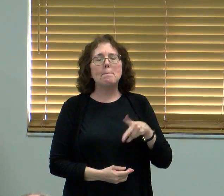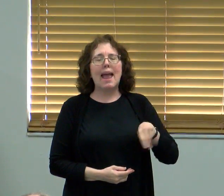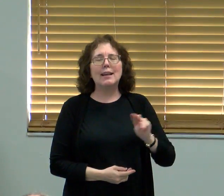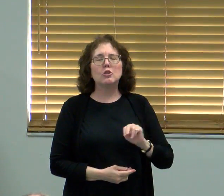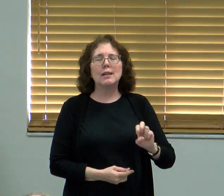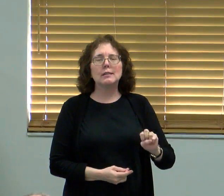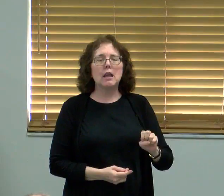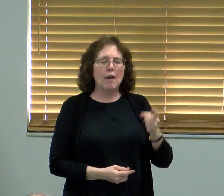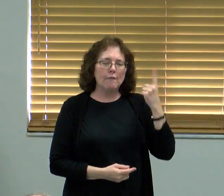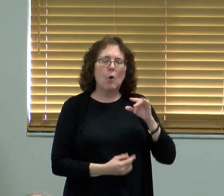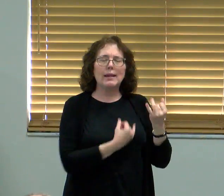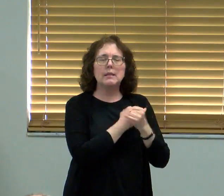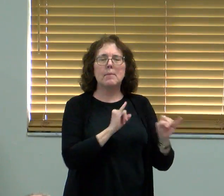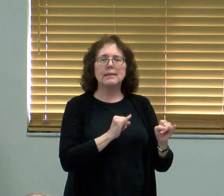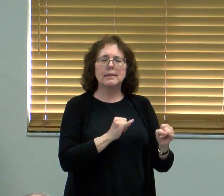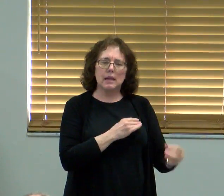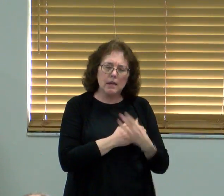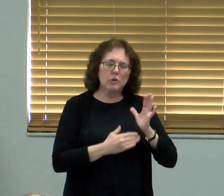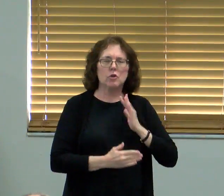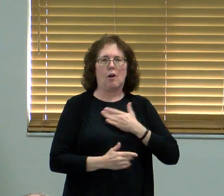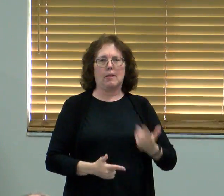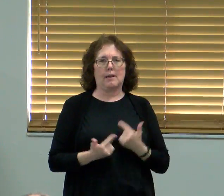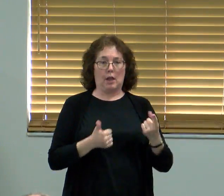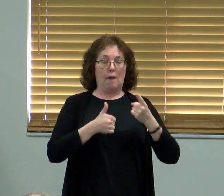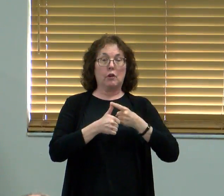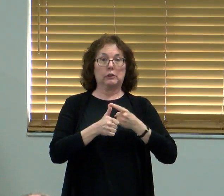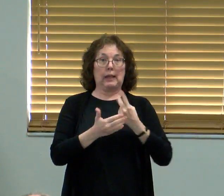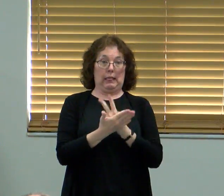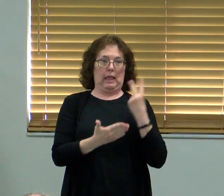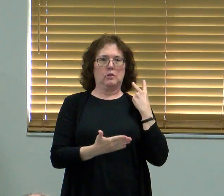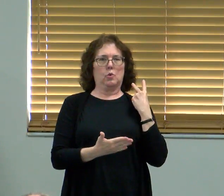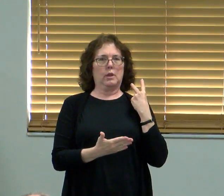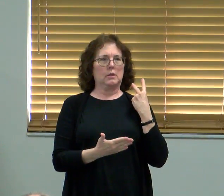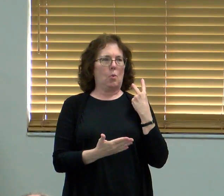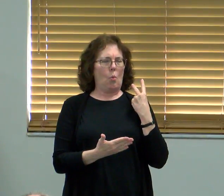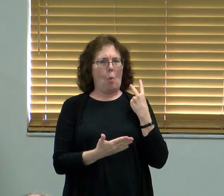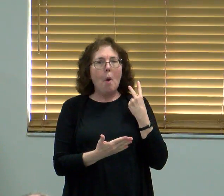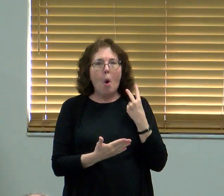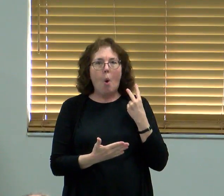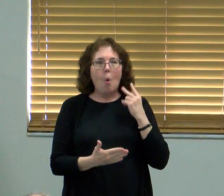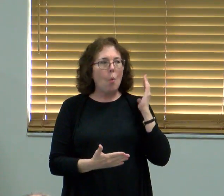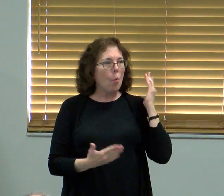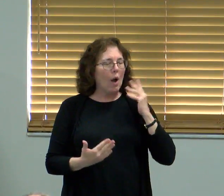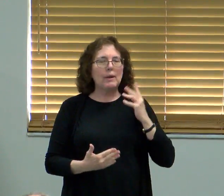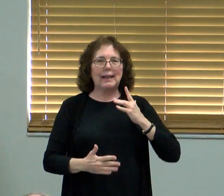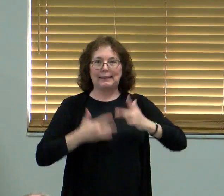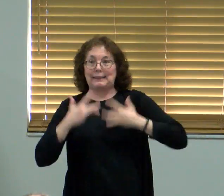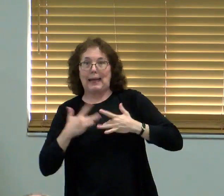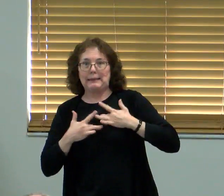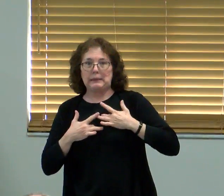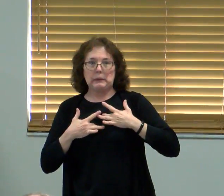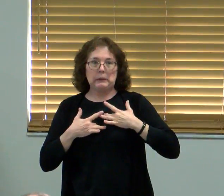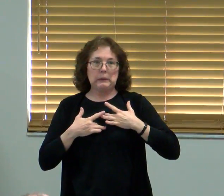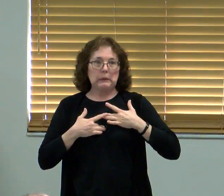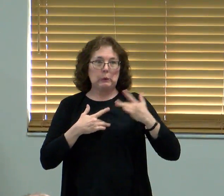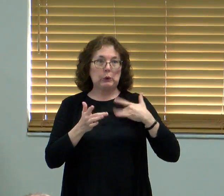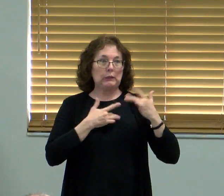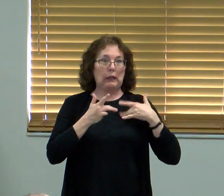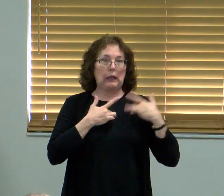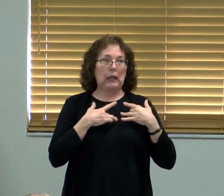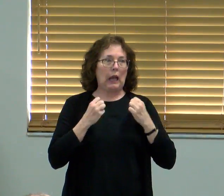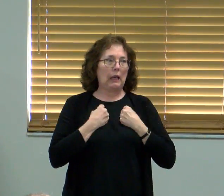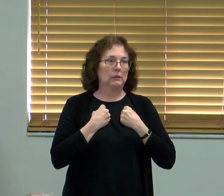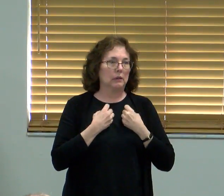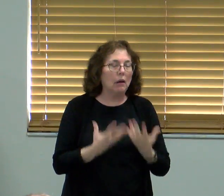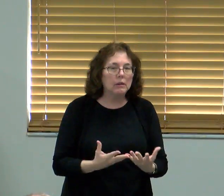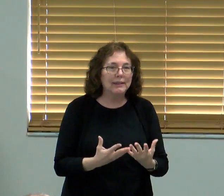of our lives. First, the last 2 weeks have been exciting, anxiety-provoking,